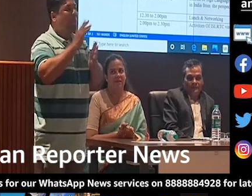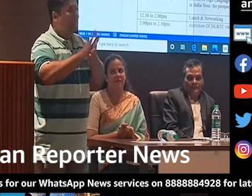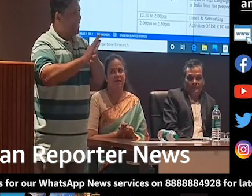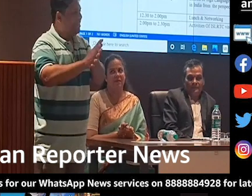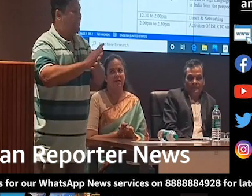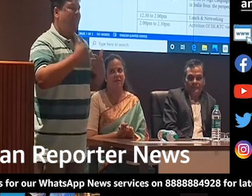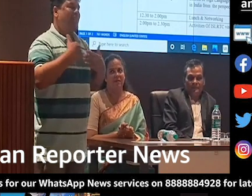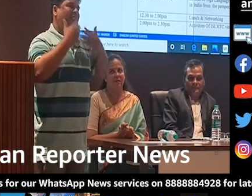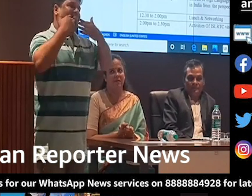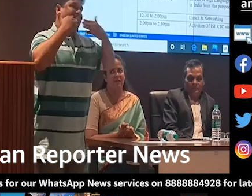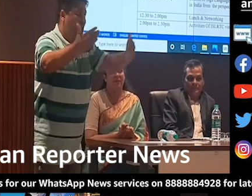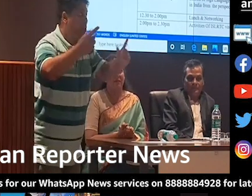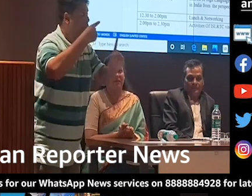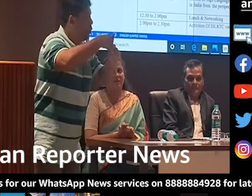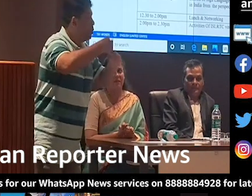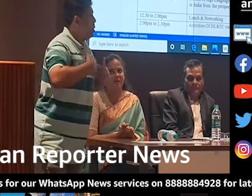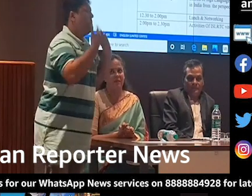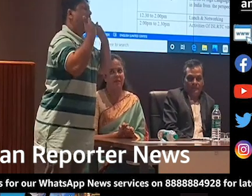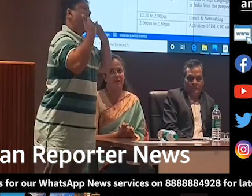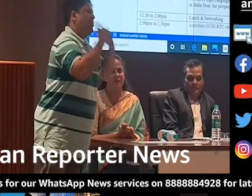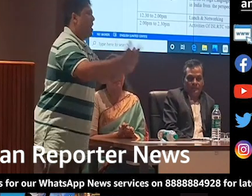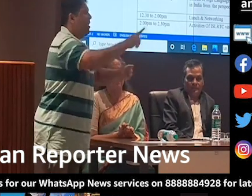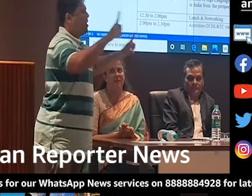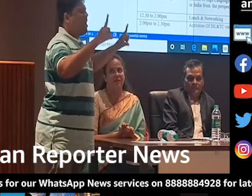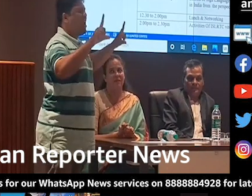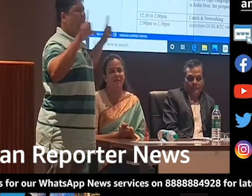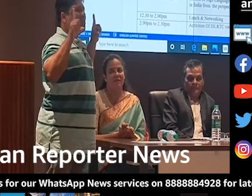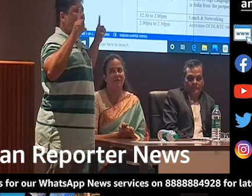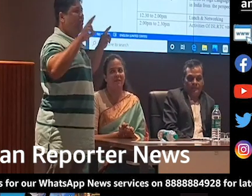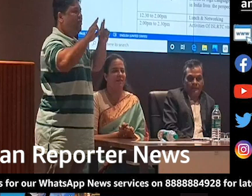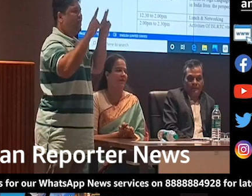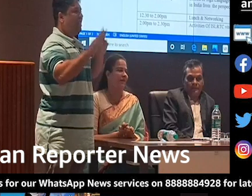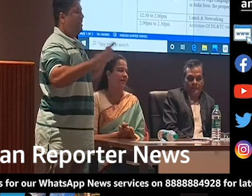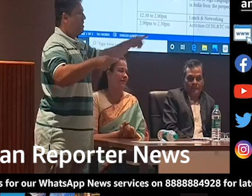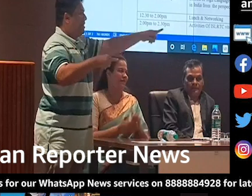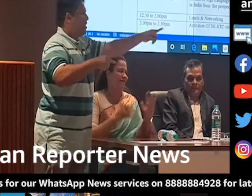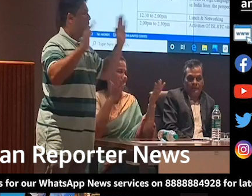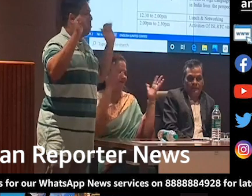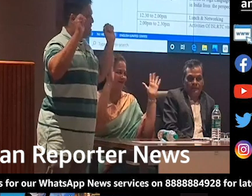of Sign Language Interpreters and for the Purple Fest as well. But I would like to thank